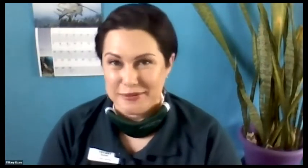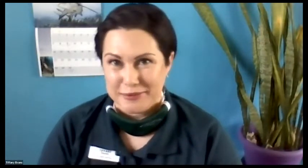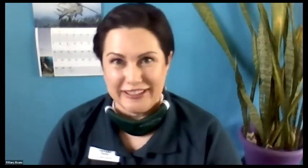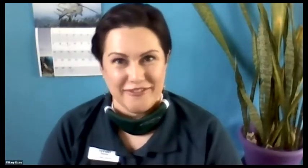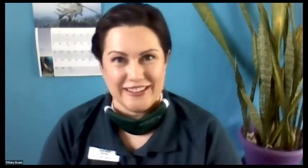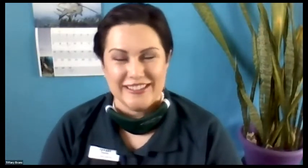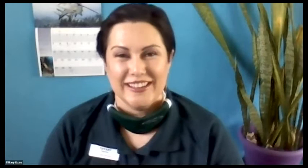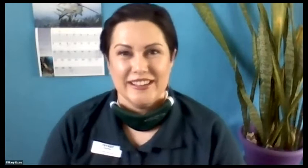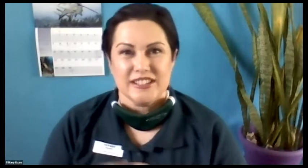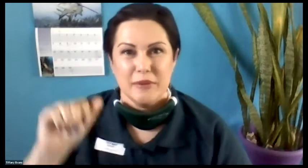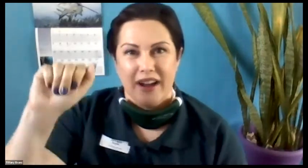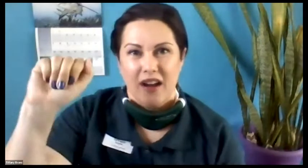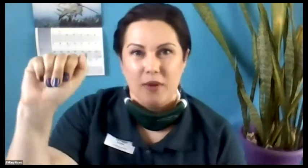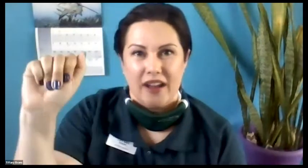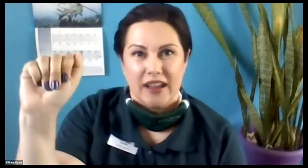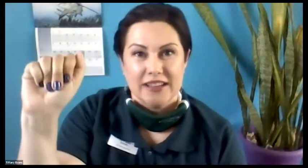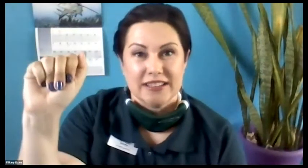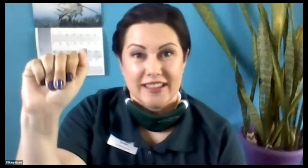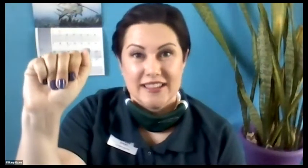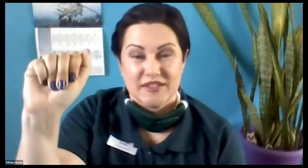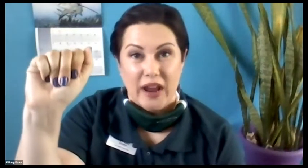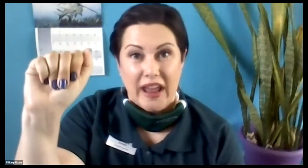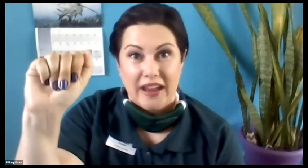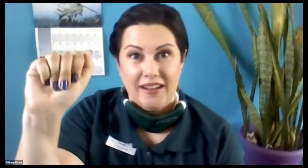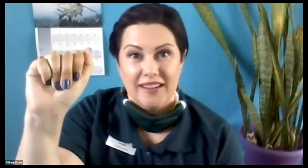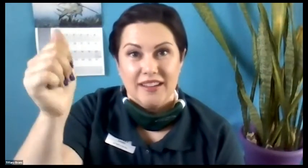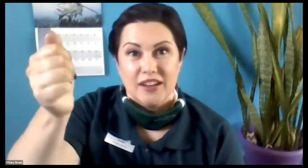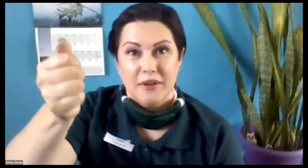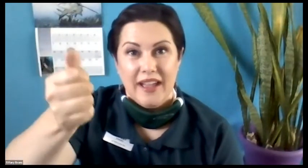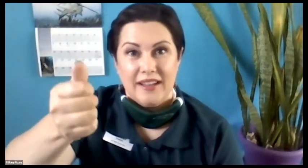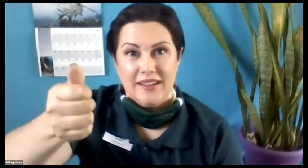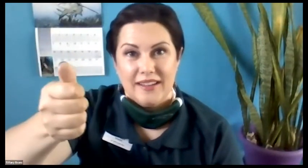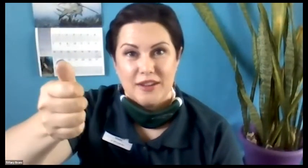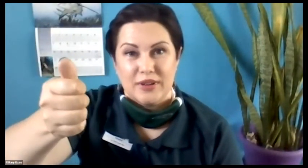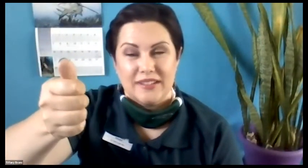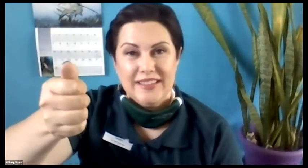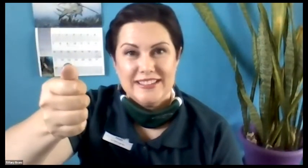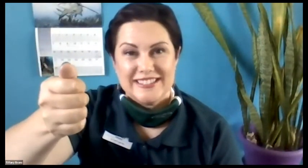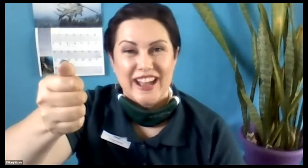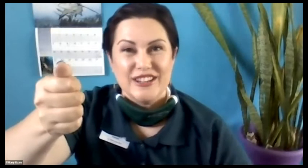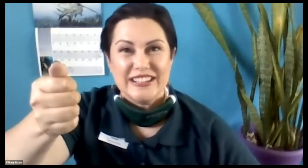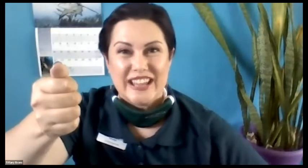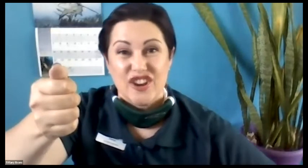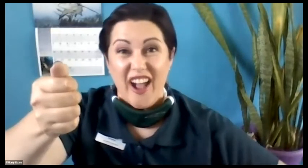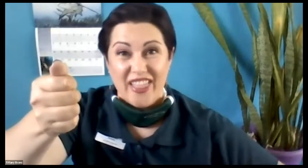really fun. So remember how we had our hand like this for A? Go ahead and put it like this. And you're going to take your other